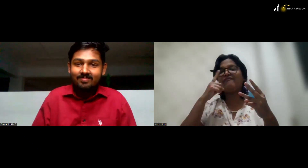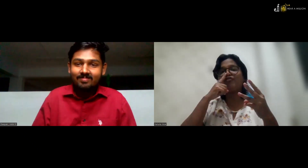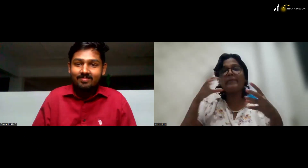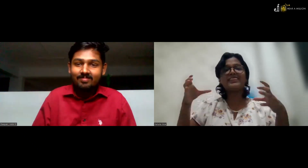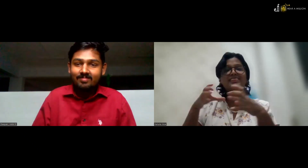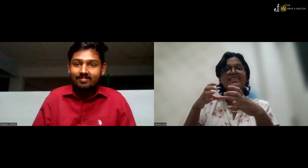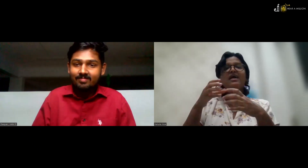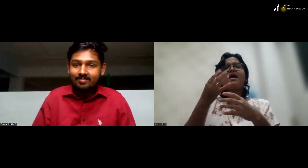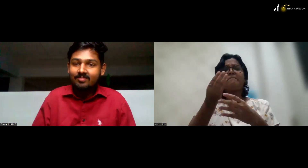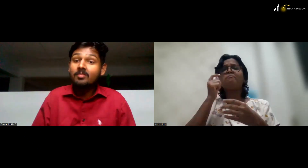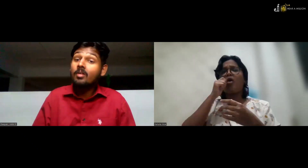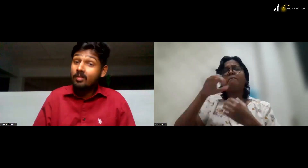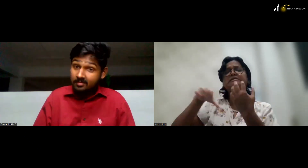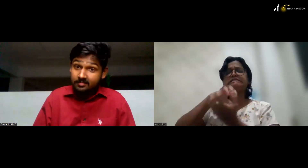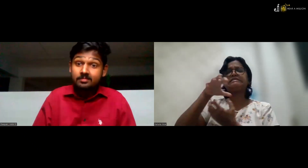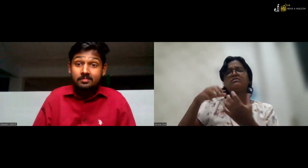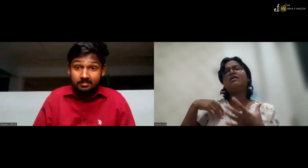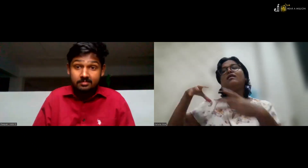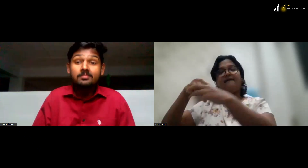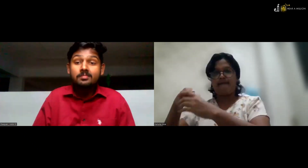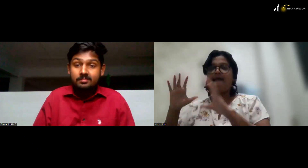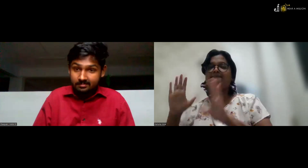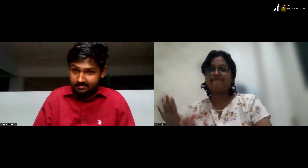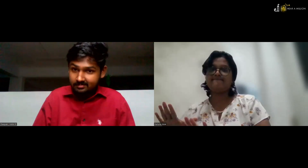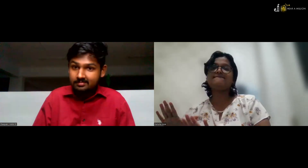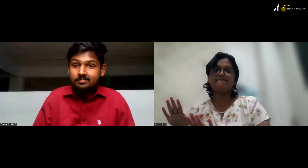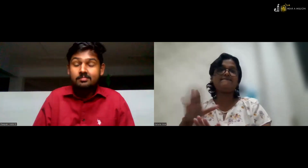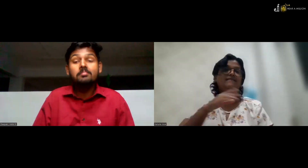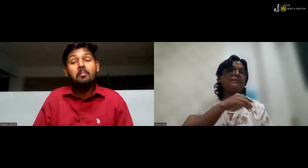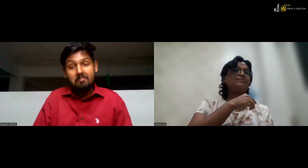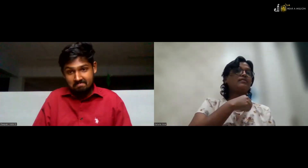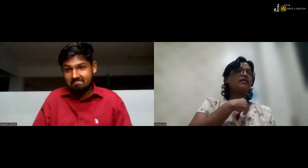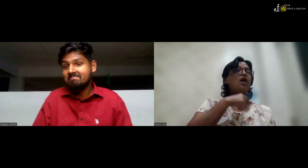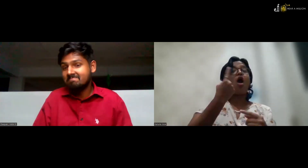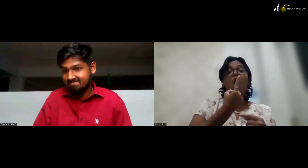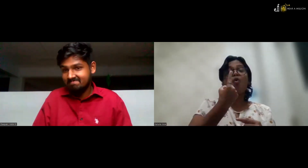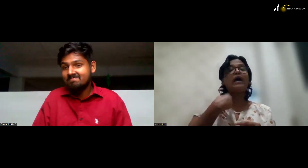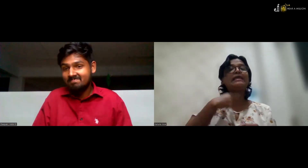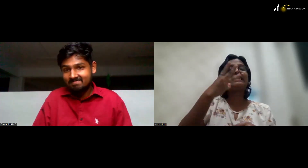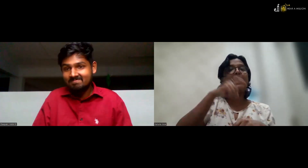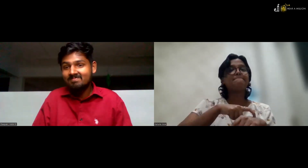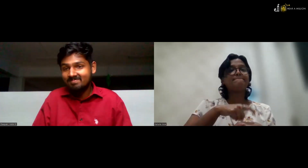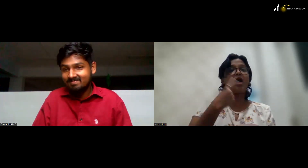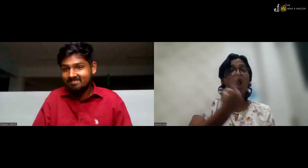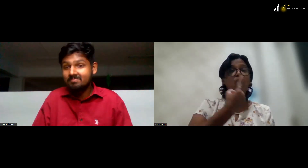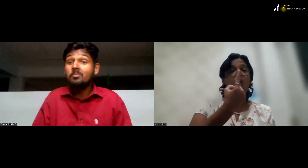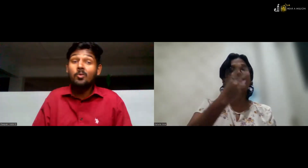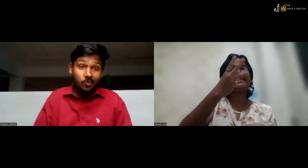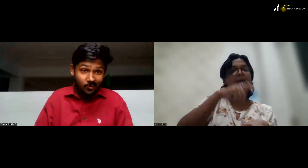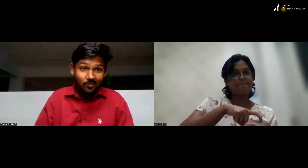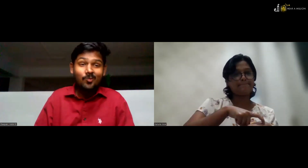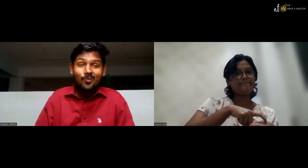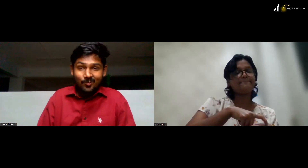family also, sometimes solo trip as well. And we have the mixed group also who went on the trip.